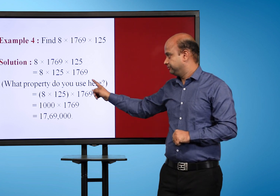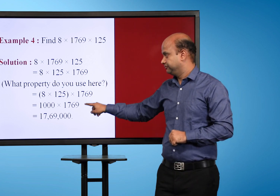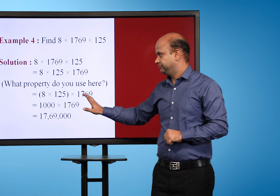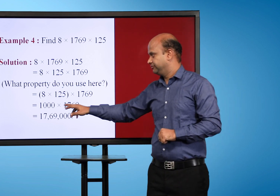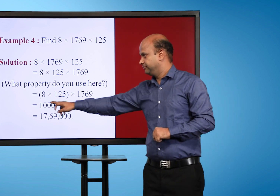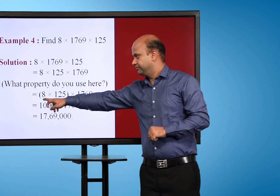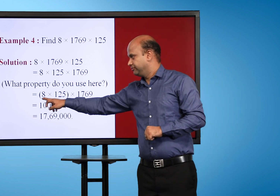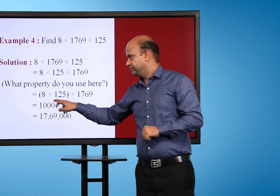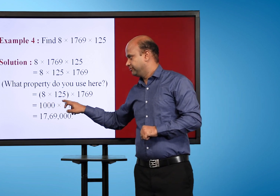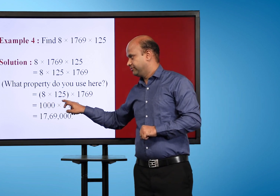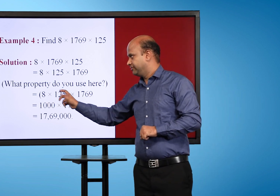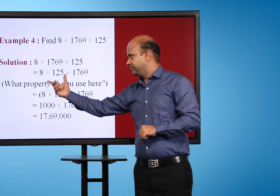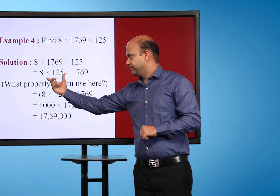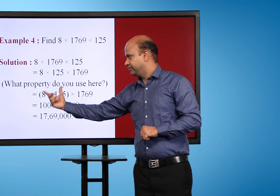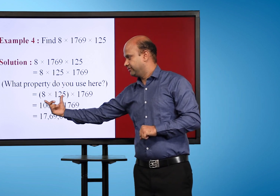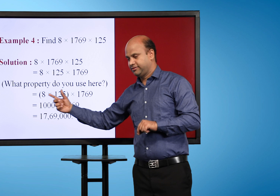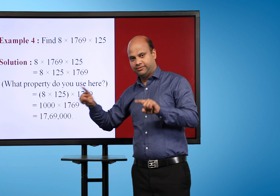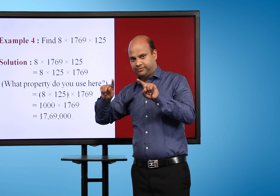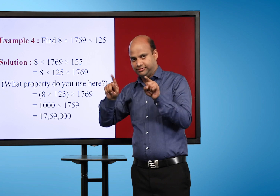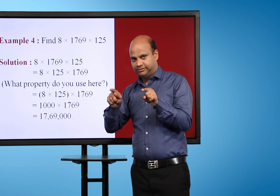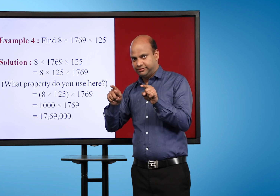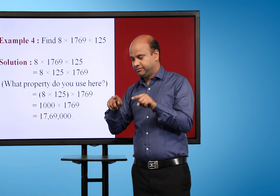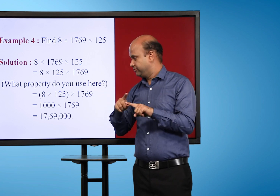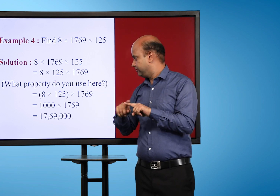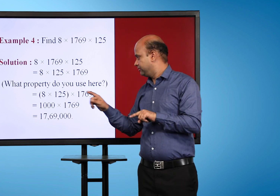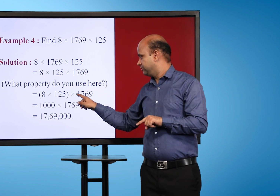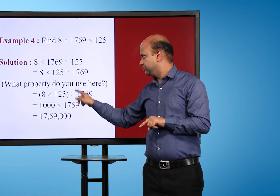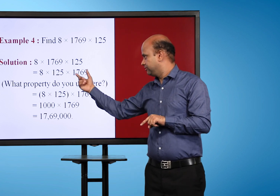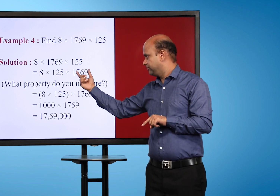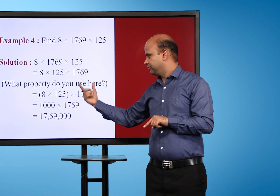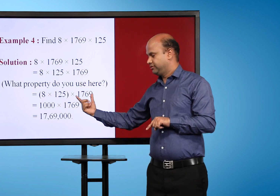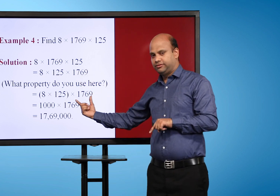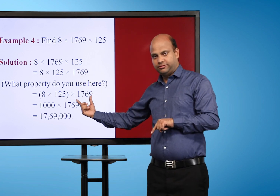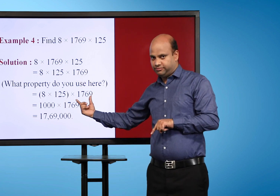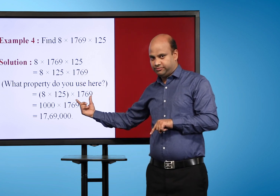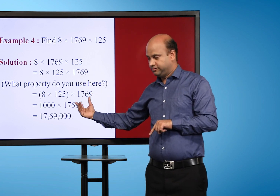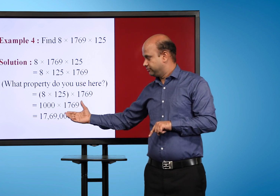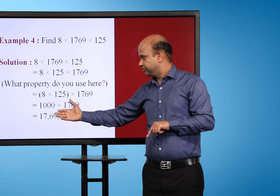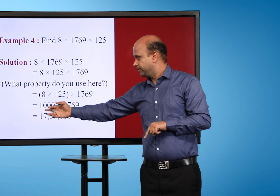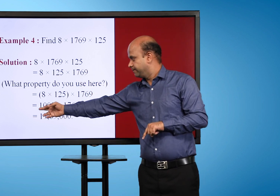1769. What property do you use here? In brackets, 8 multiplied by 125 into